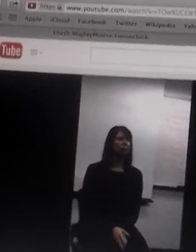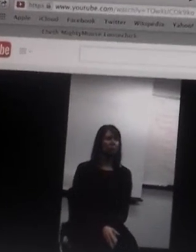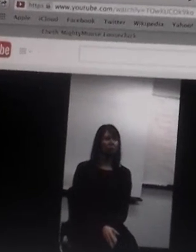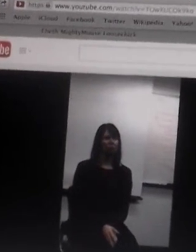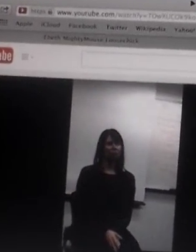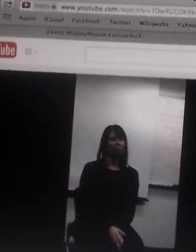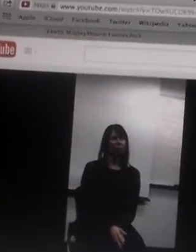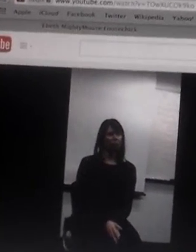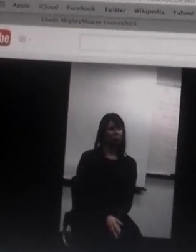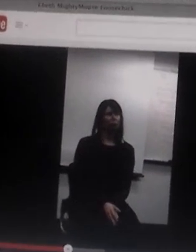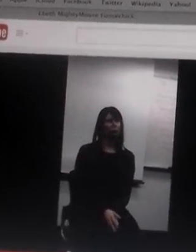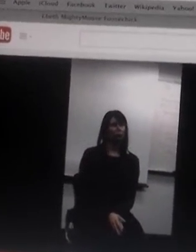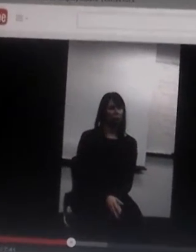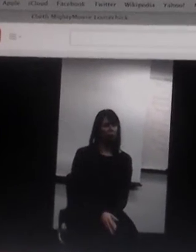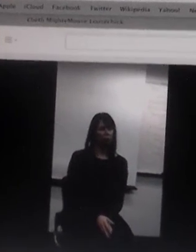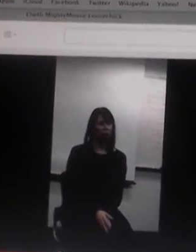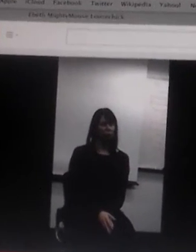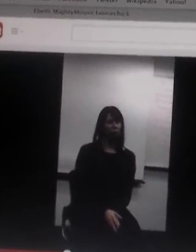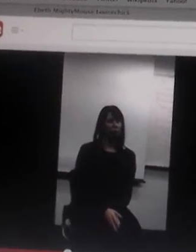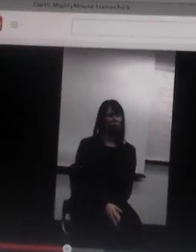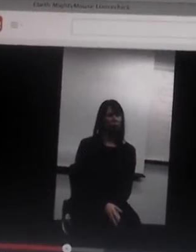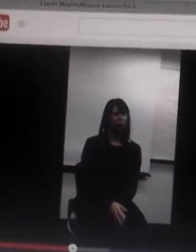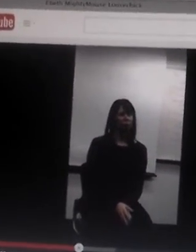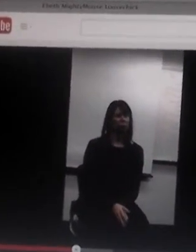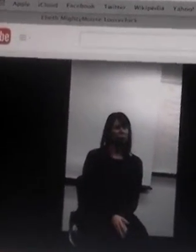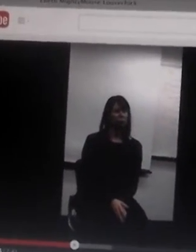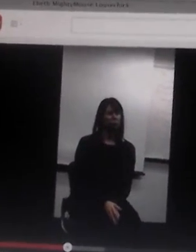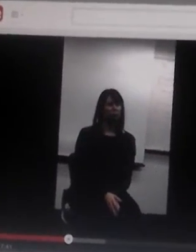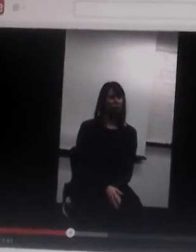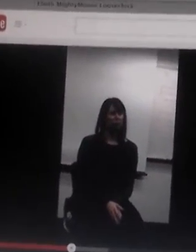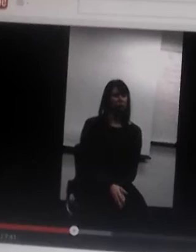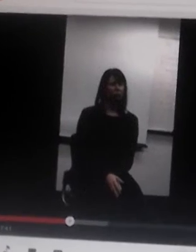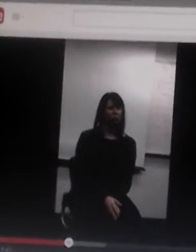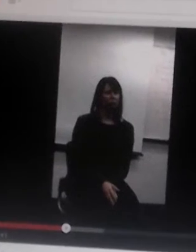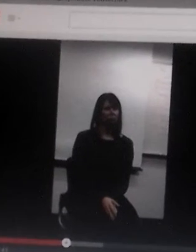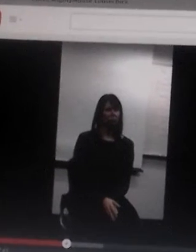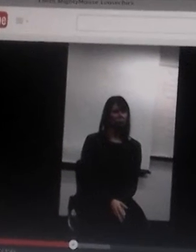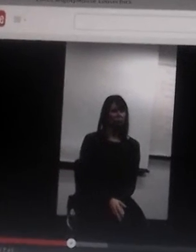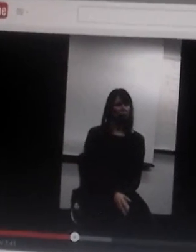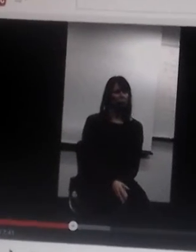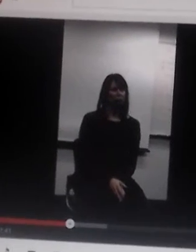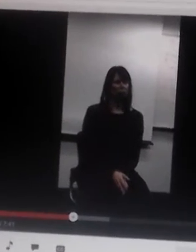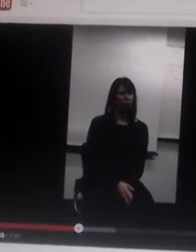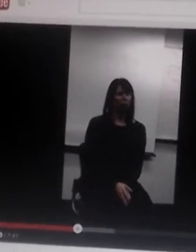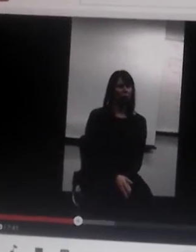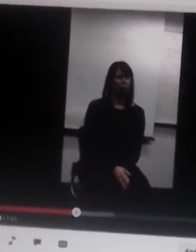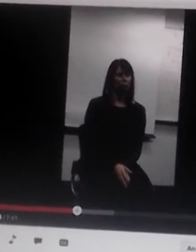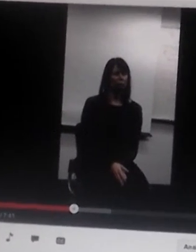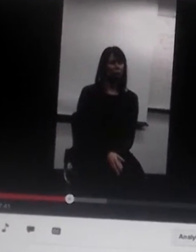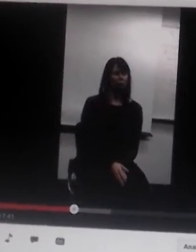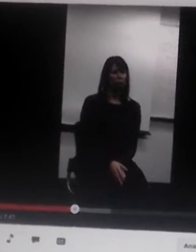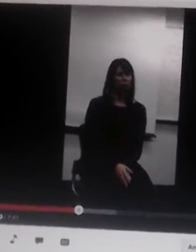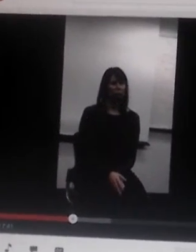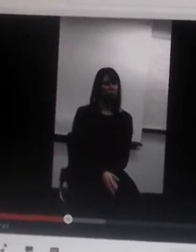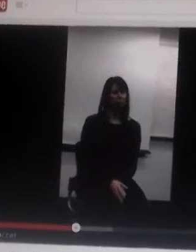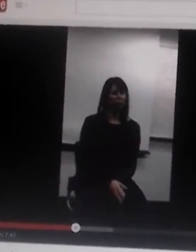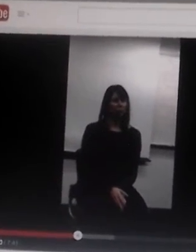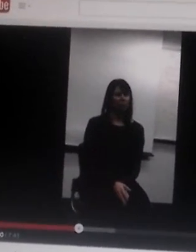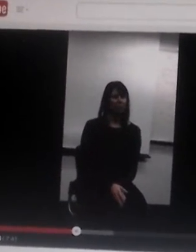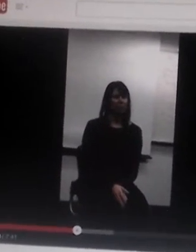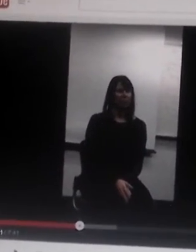When I was in first grade, I was mainstreamed. There was no interpreter. Everything just flew over